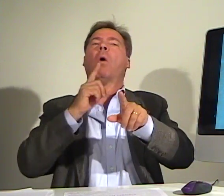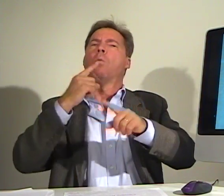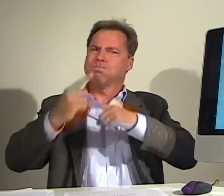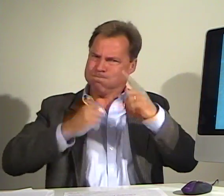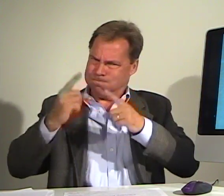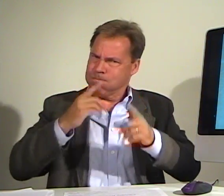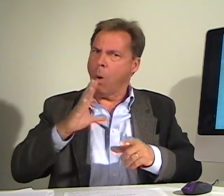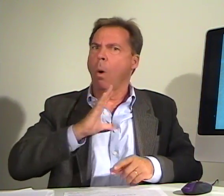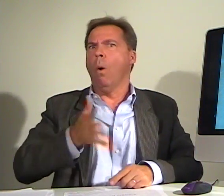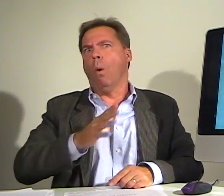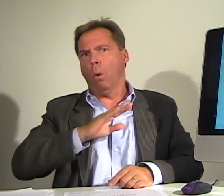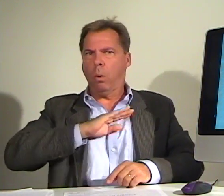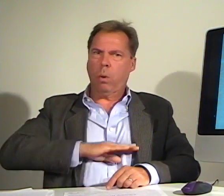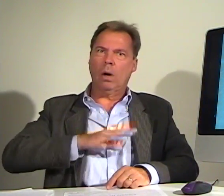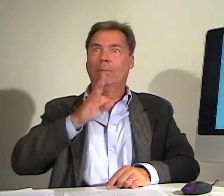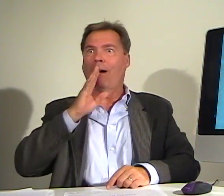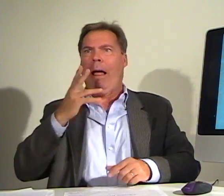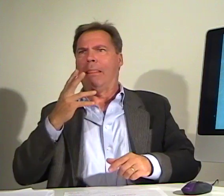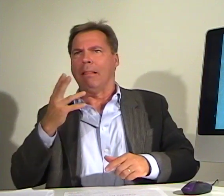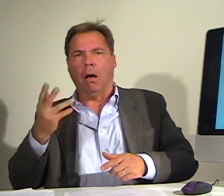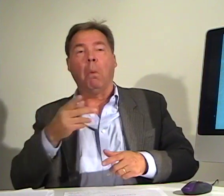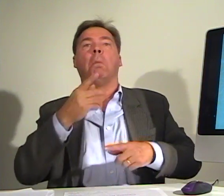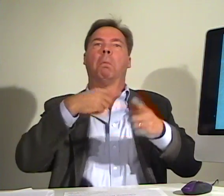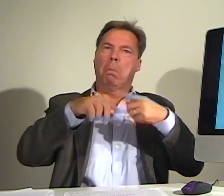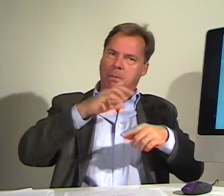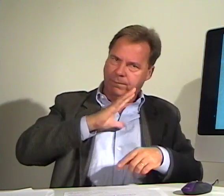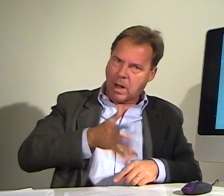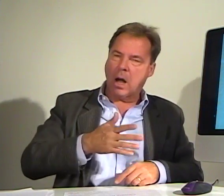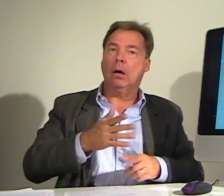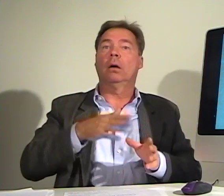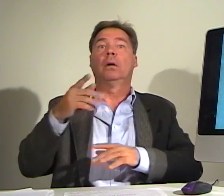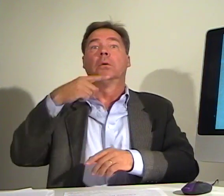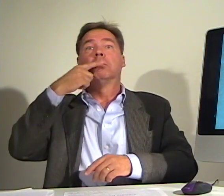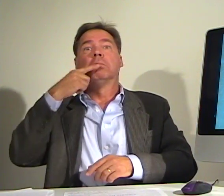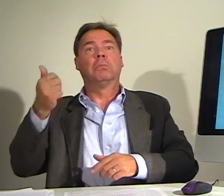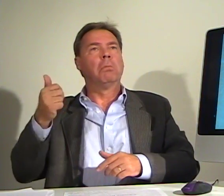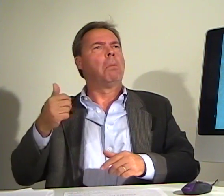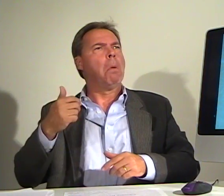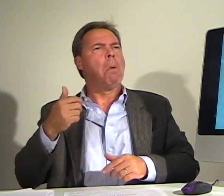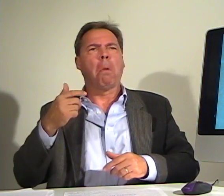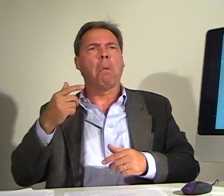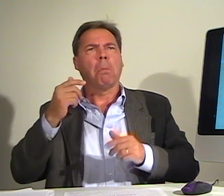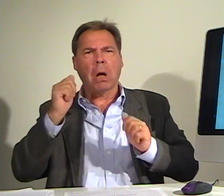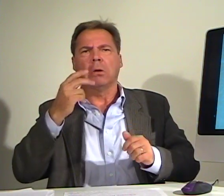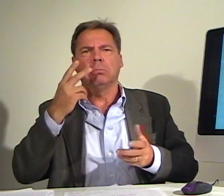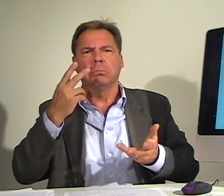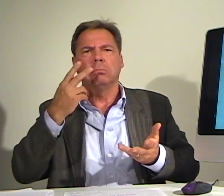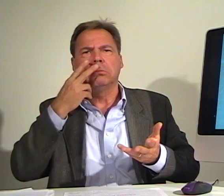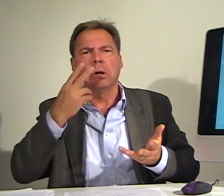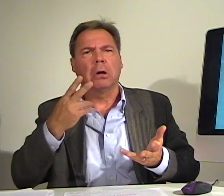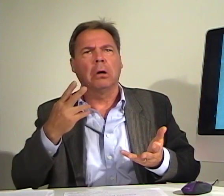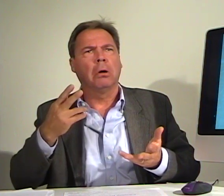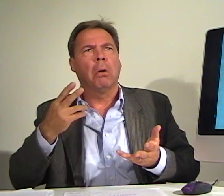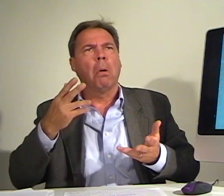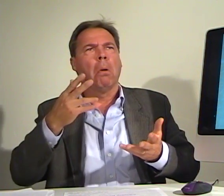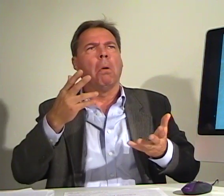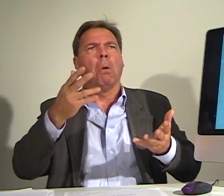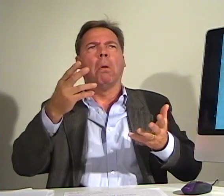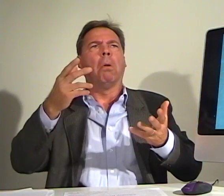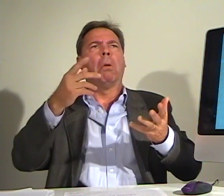if they're blind, they're able to use American Sign Language. And obviously deaf individuals and then hearing individuals who have no